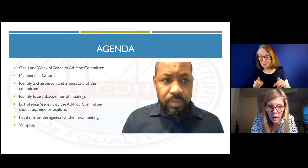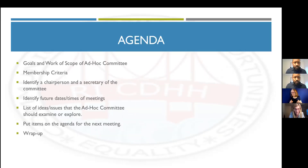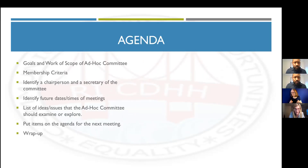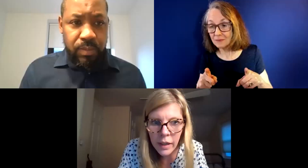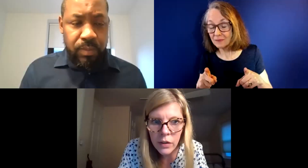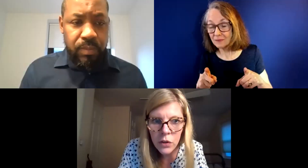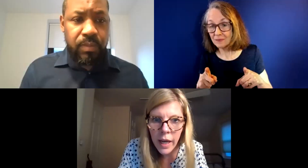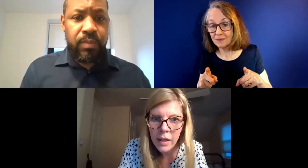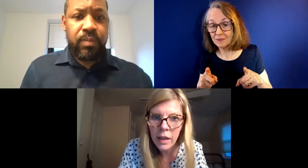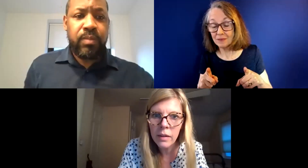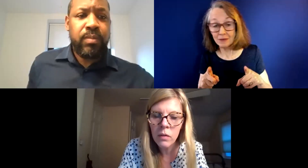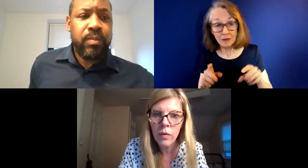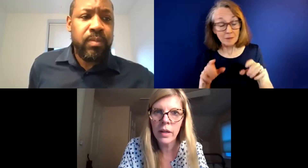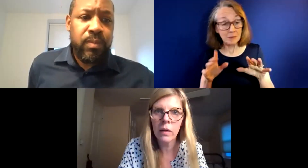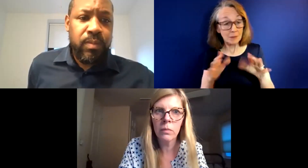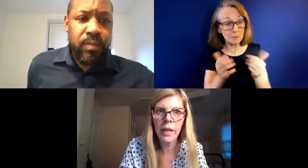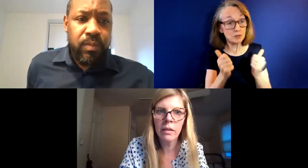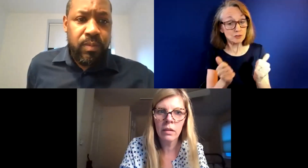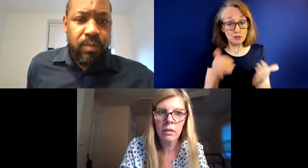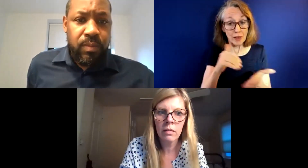all right, can you try again right now, Rain?